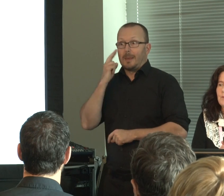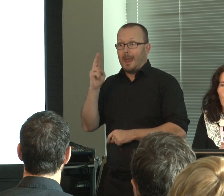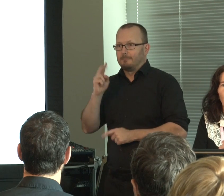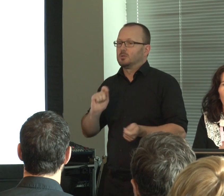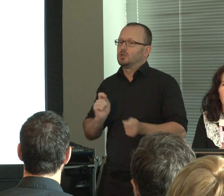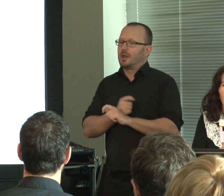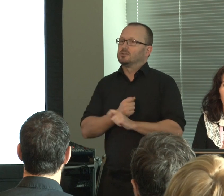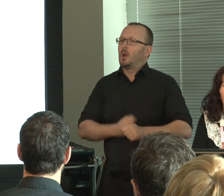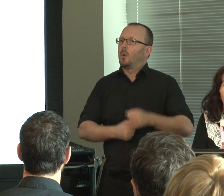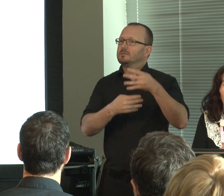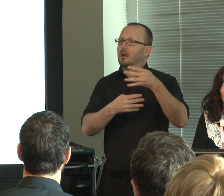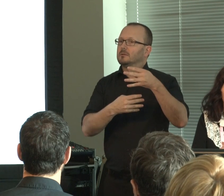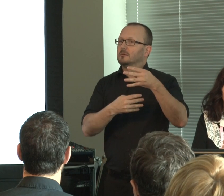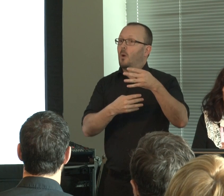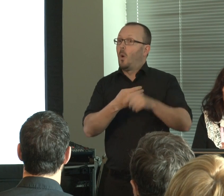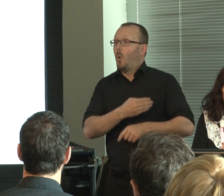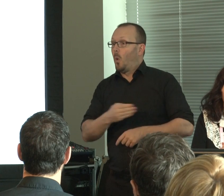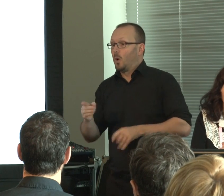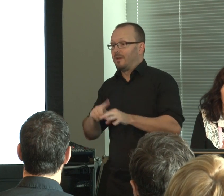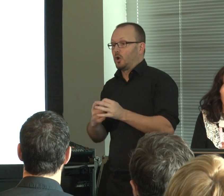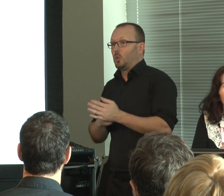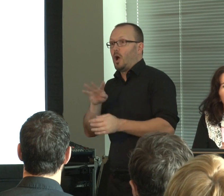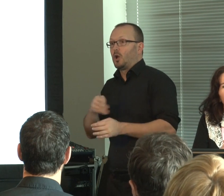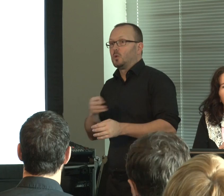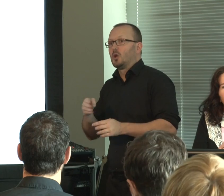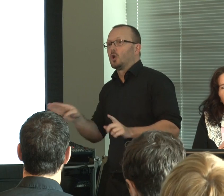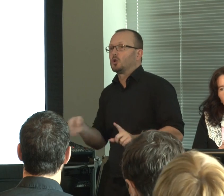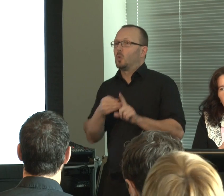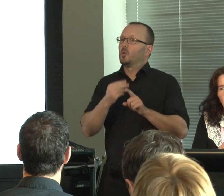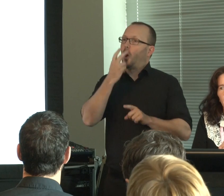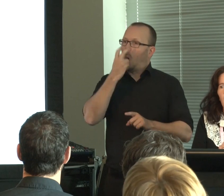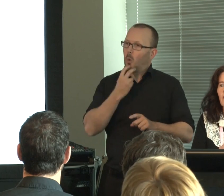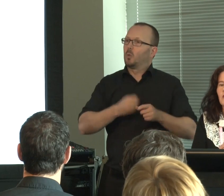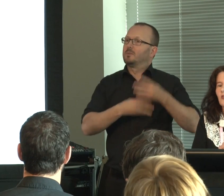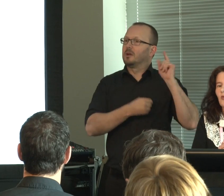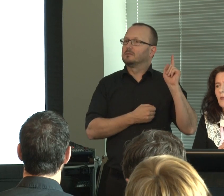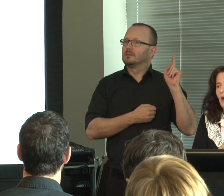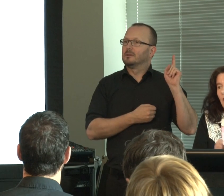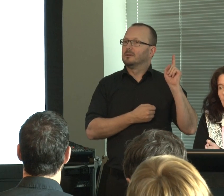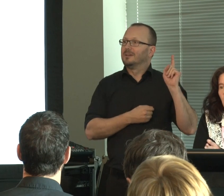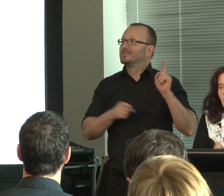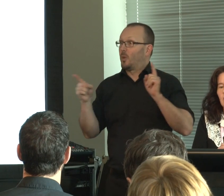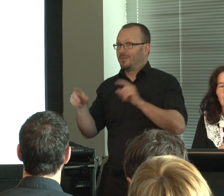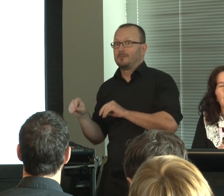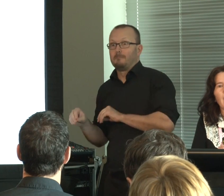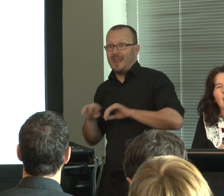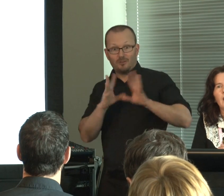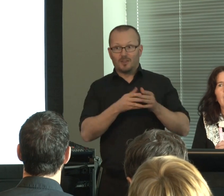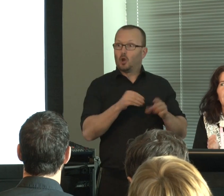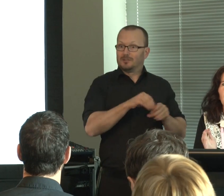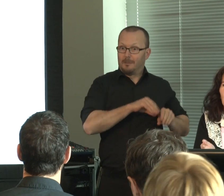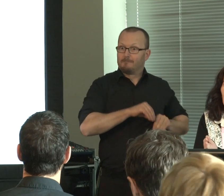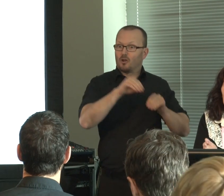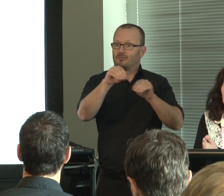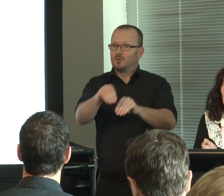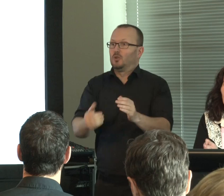website. All of our QR codes point to our old website. So they have migrated everything over to the new website. That's fantastic. But